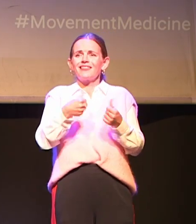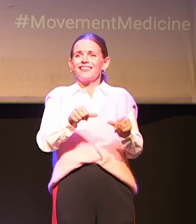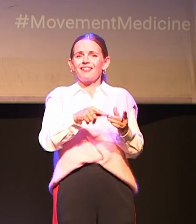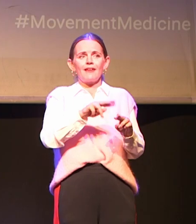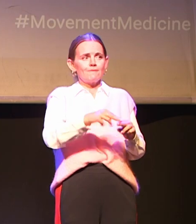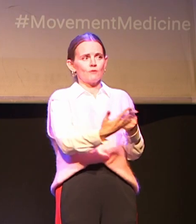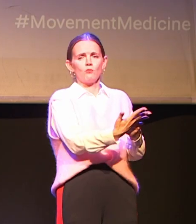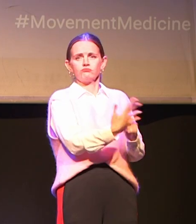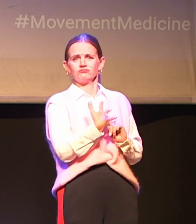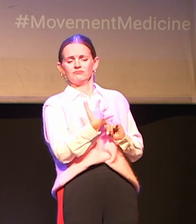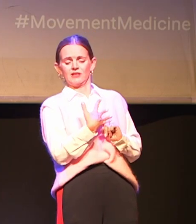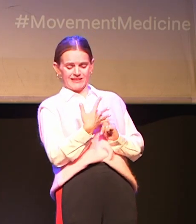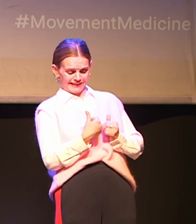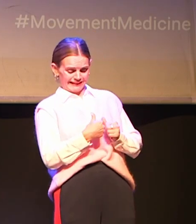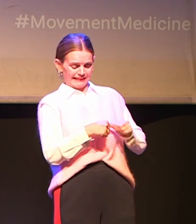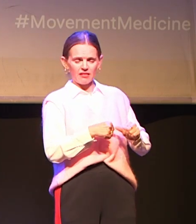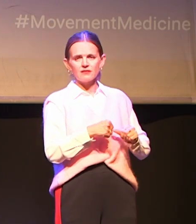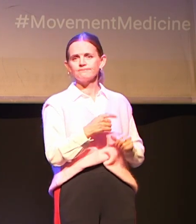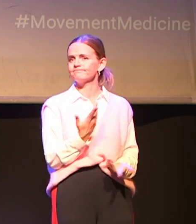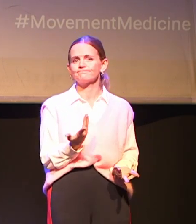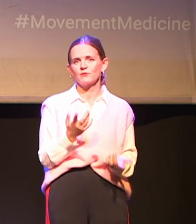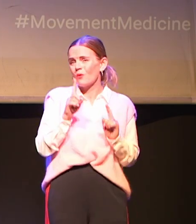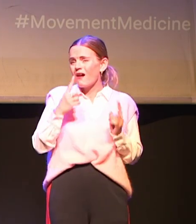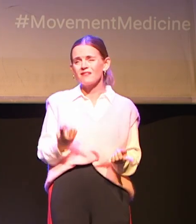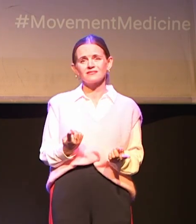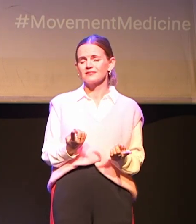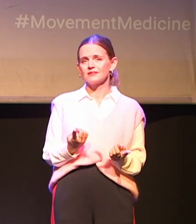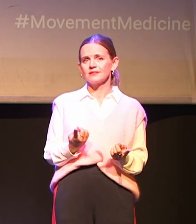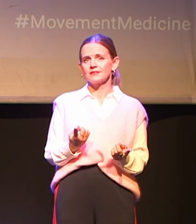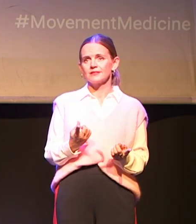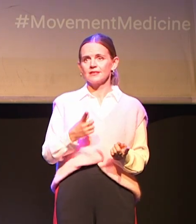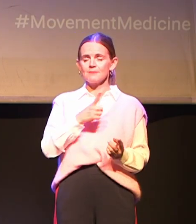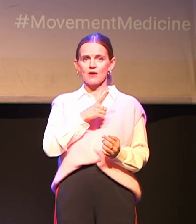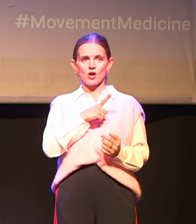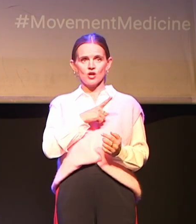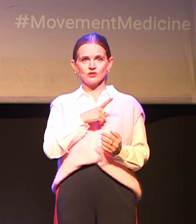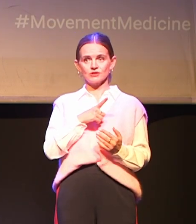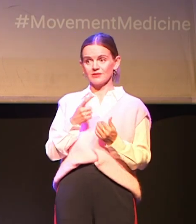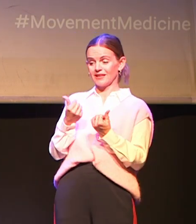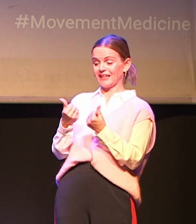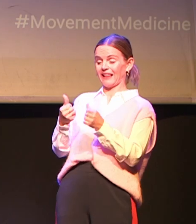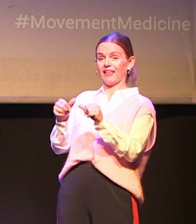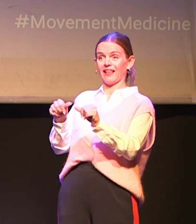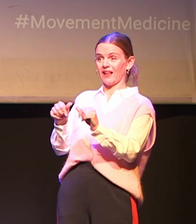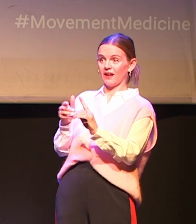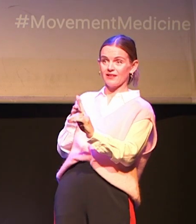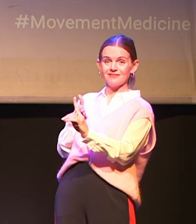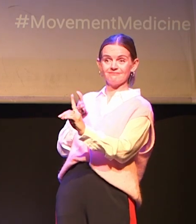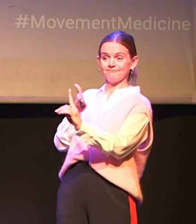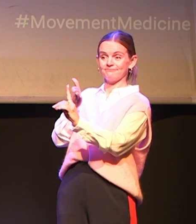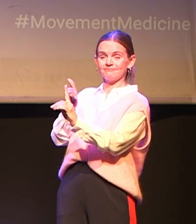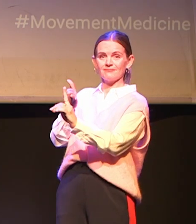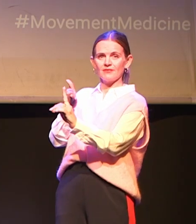oppression, because it's like you're talking about it as if it's like a destination or a place that you're getting to. And she often gives the analogy of